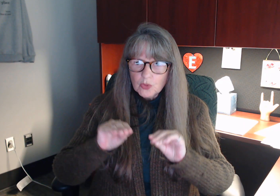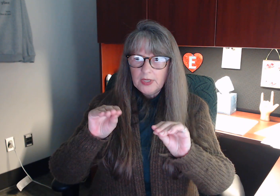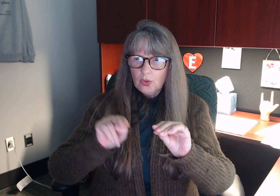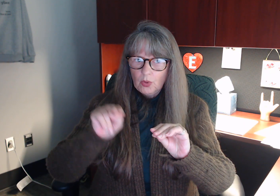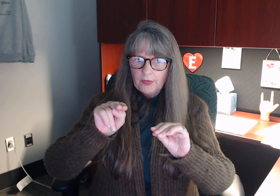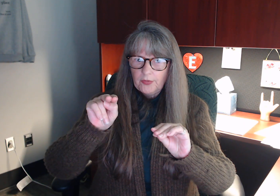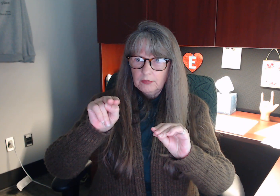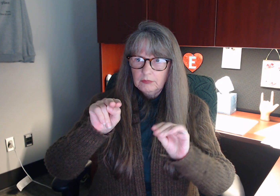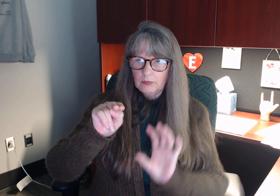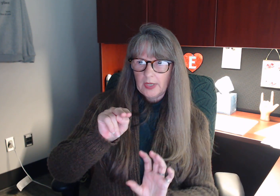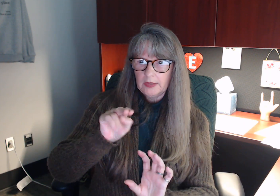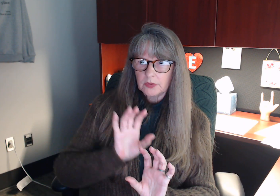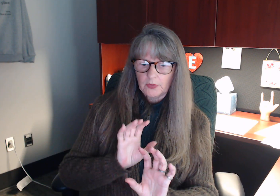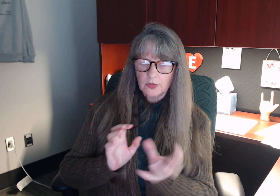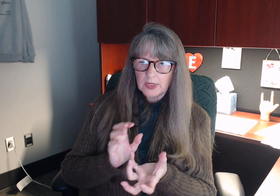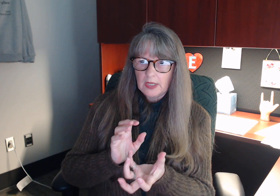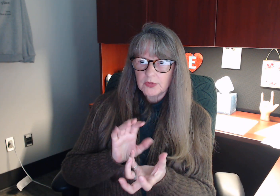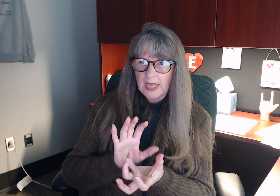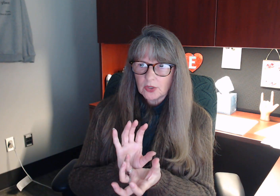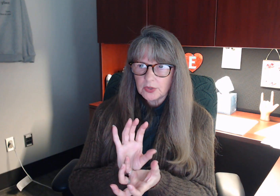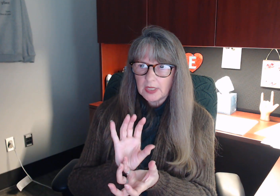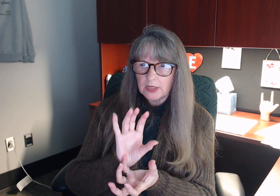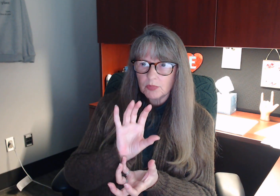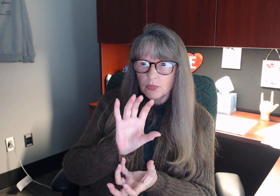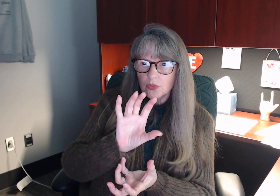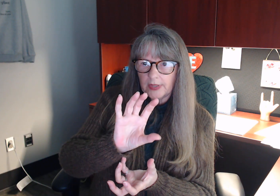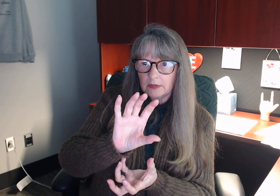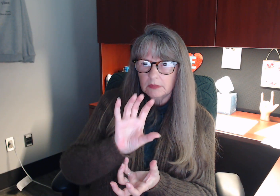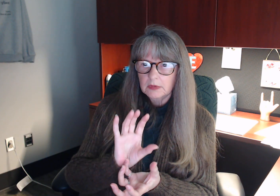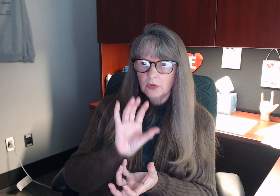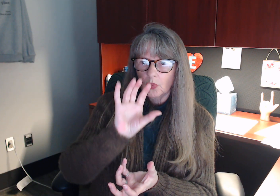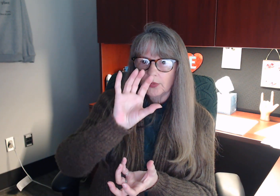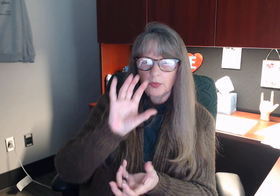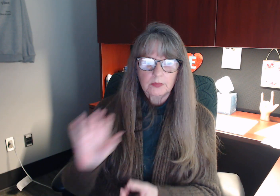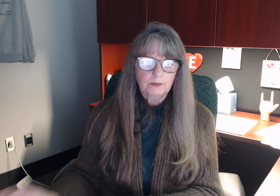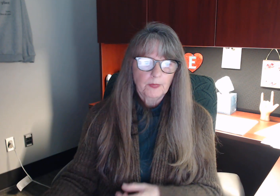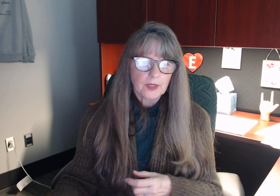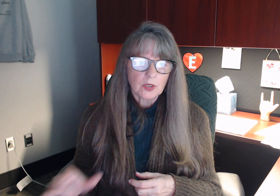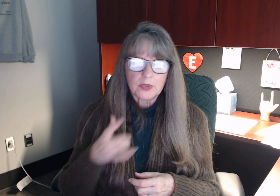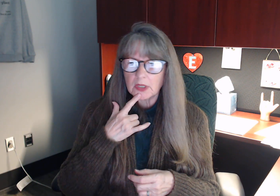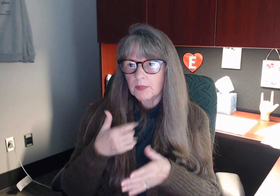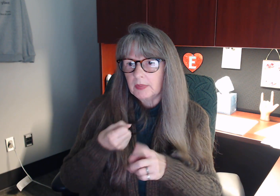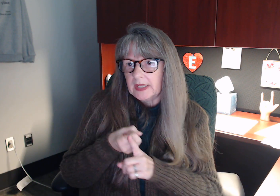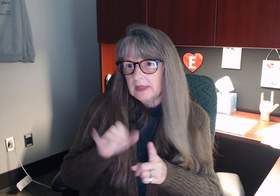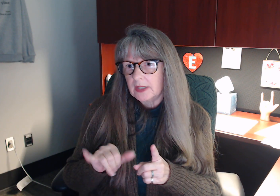moving north, right? So here's the Antarctica, and it's moving northward. So it's going to probably hit that as